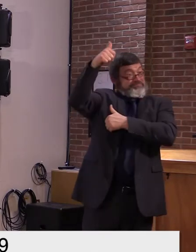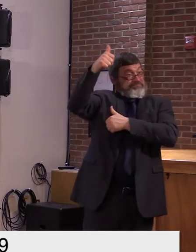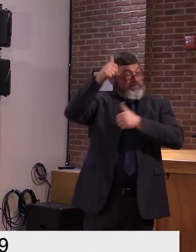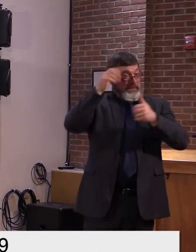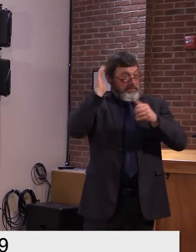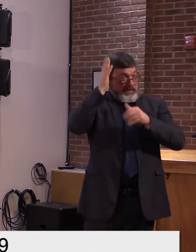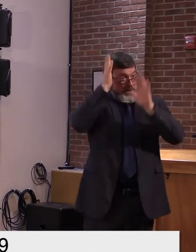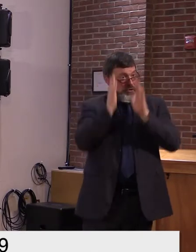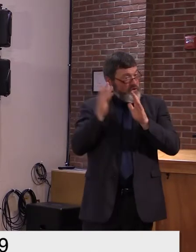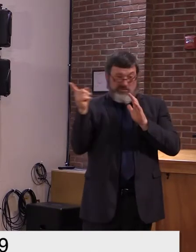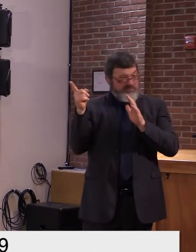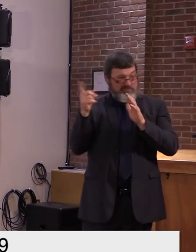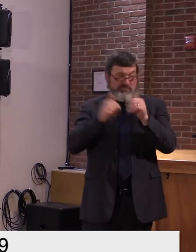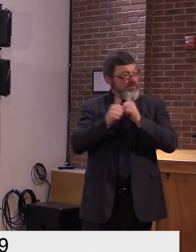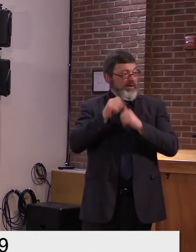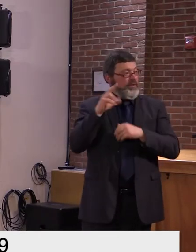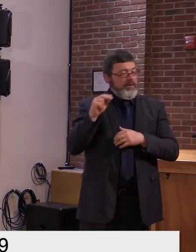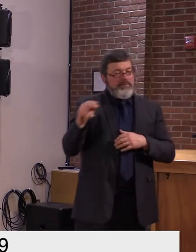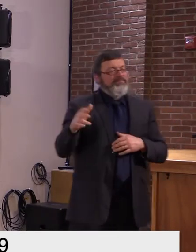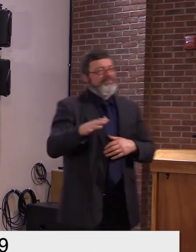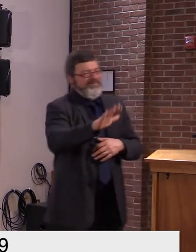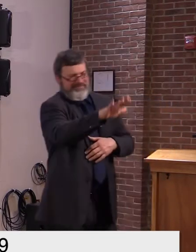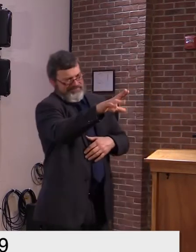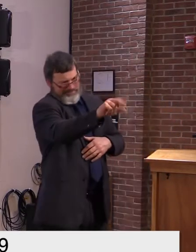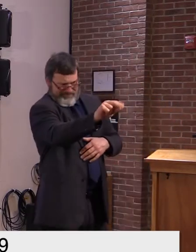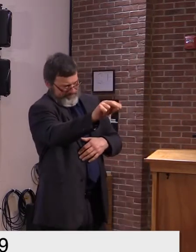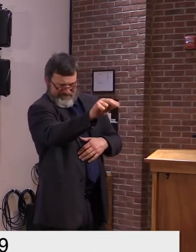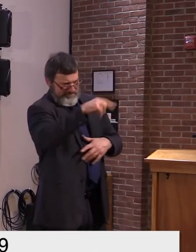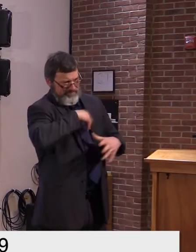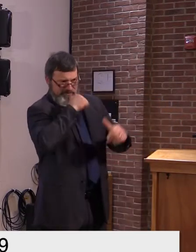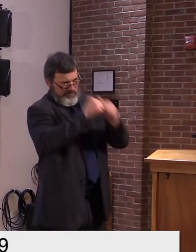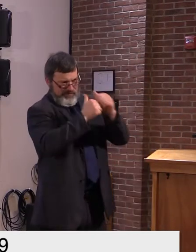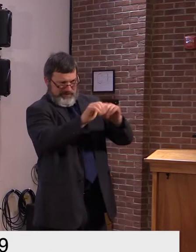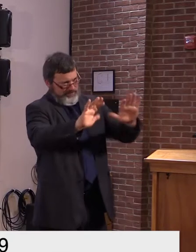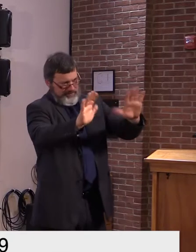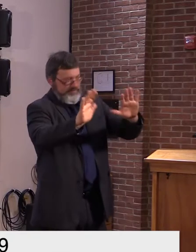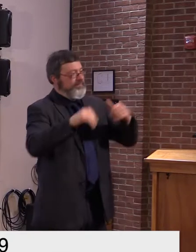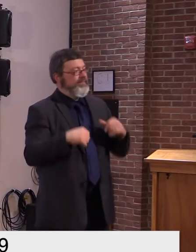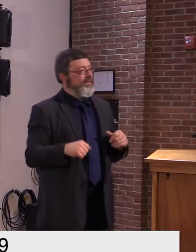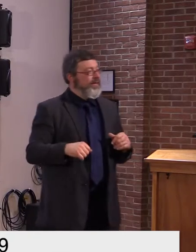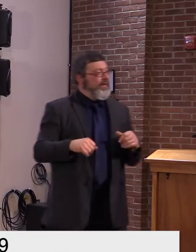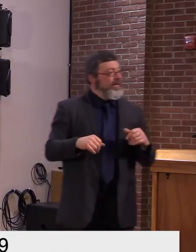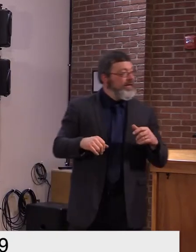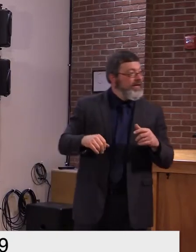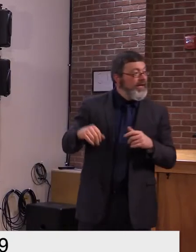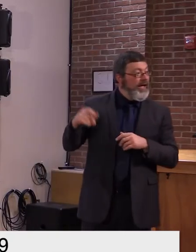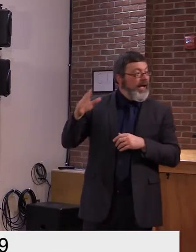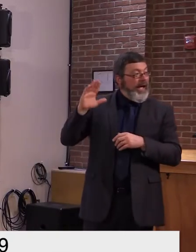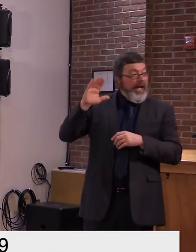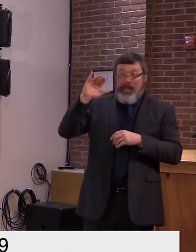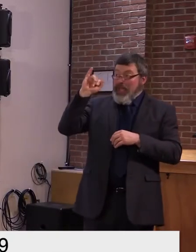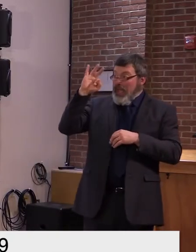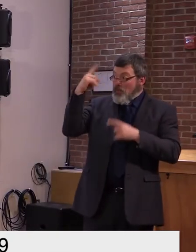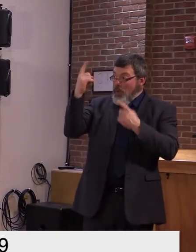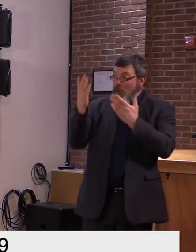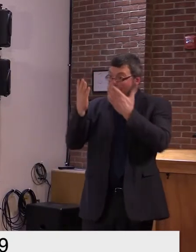correct. I'm not running for Speaker of the House now or next year. You don't want to do it, no? Would you take it if it was offered?